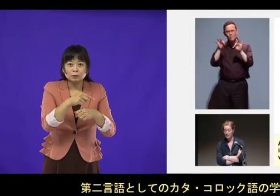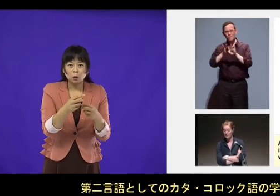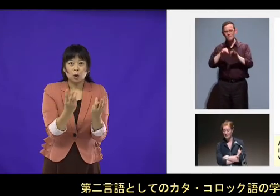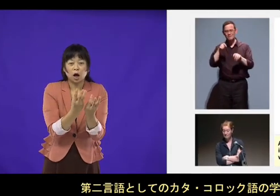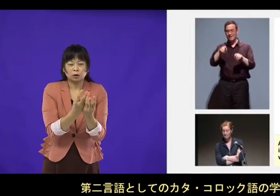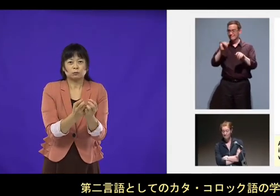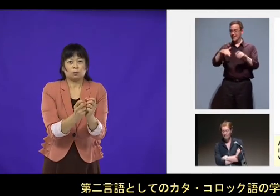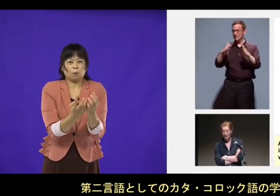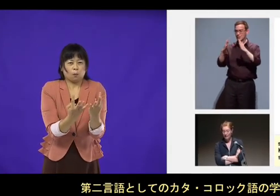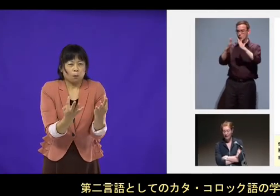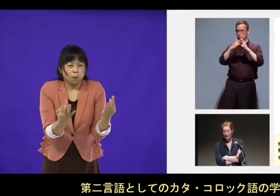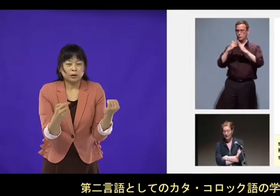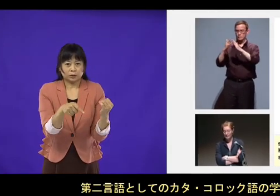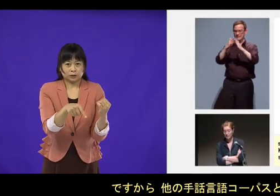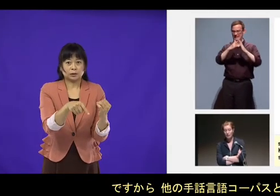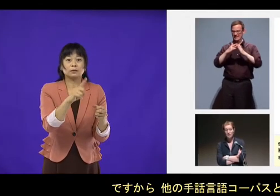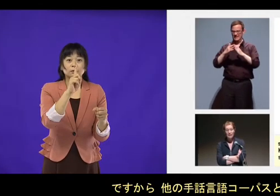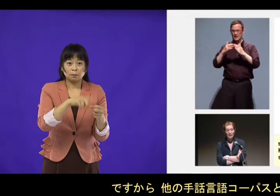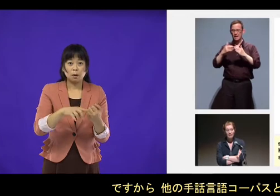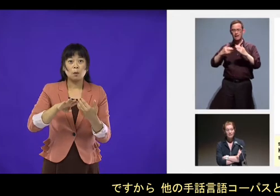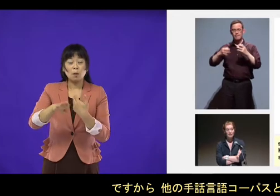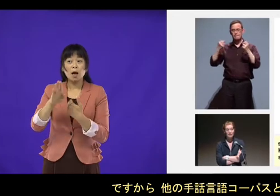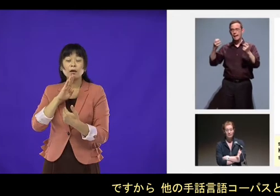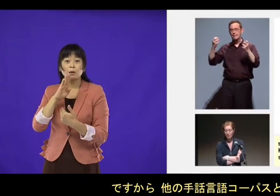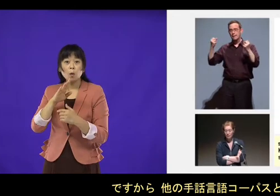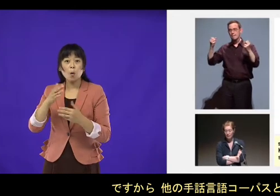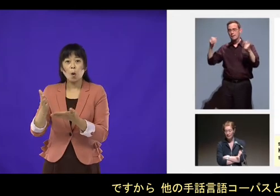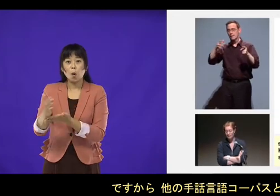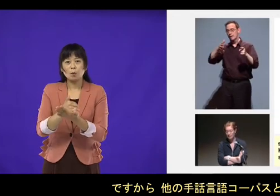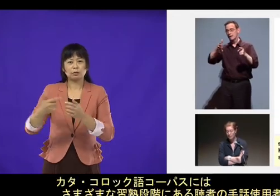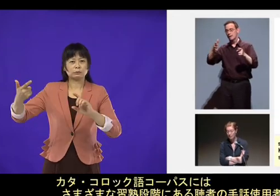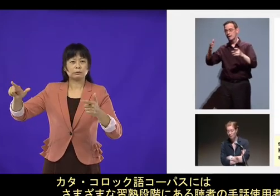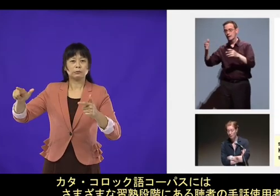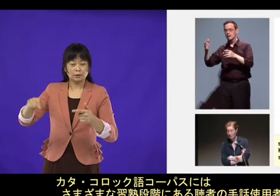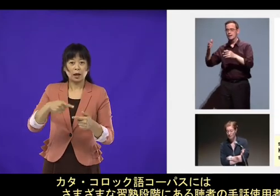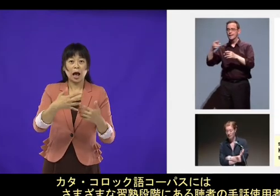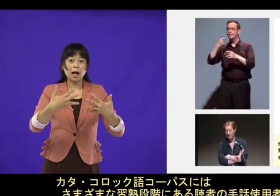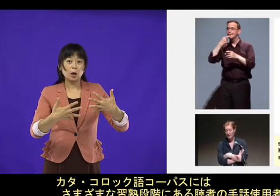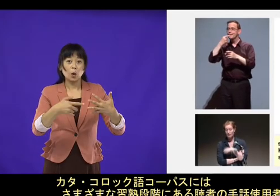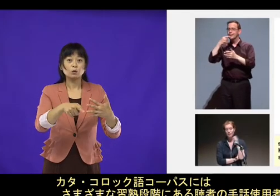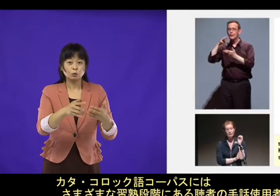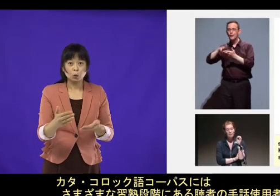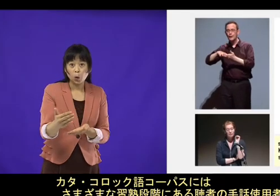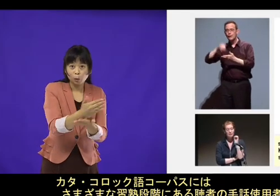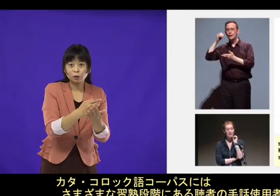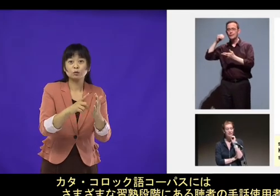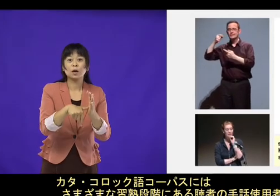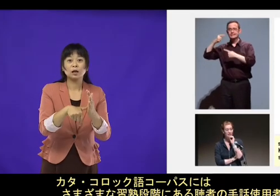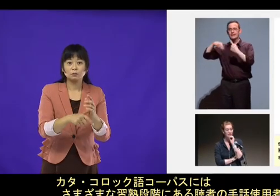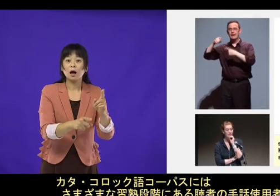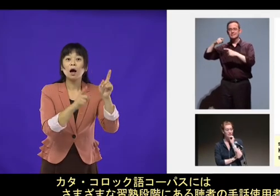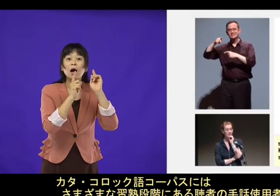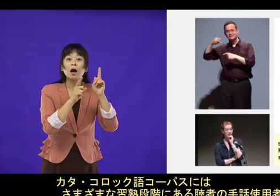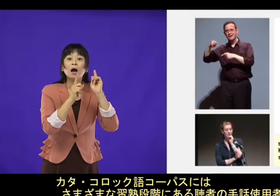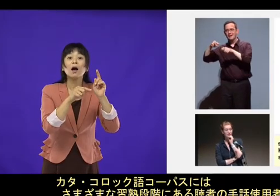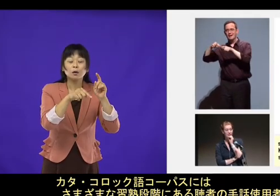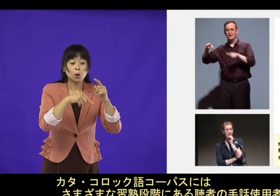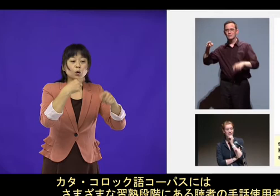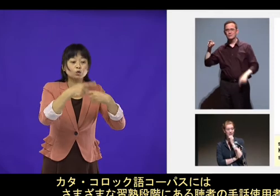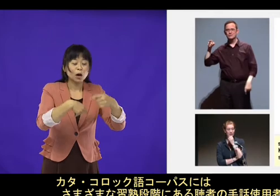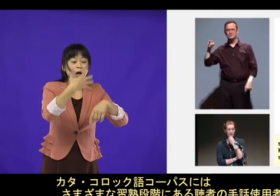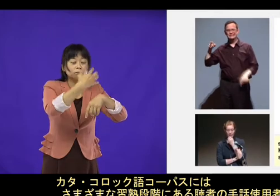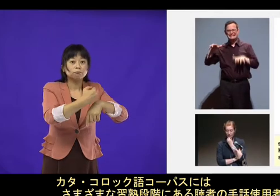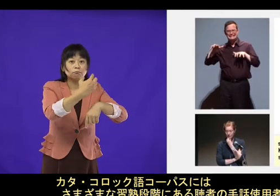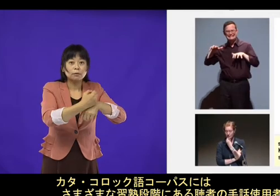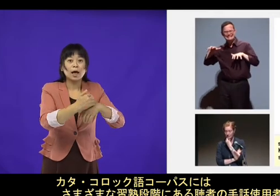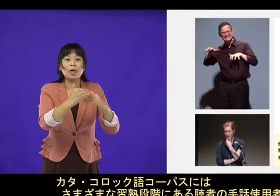the community. So unlike other sign language corpora, the Katakalok corpus has also included hearing signers with varying